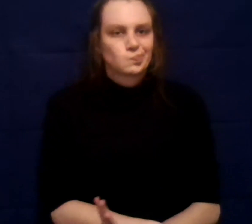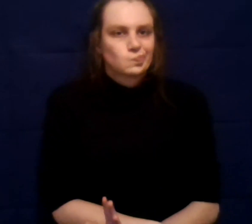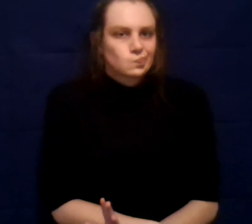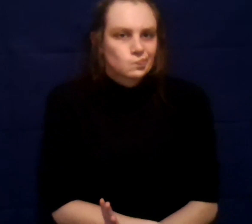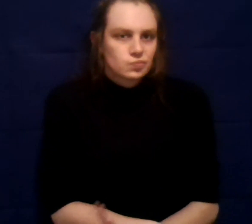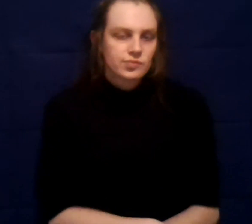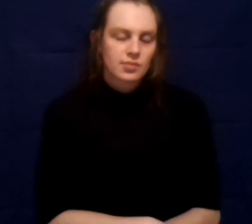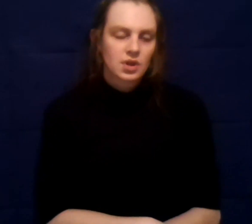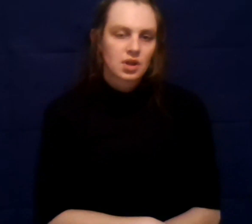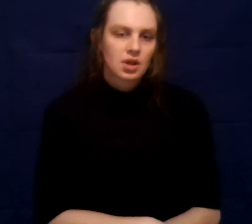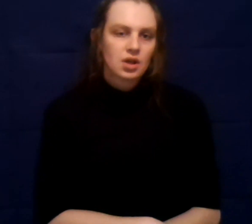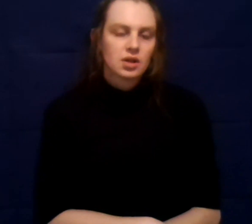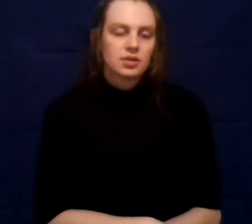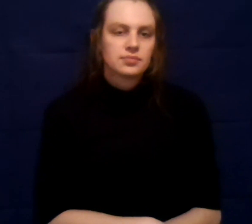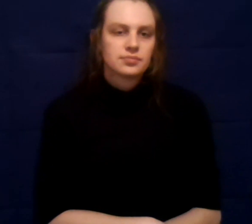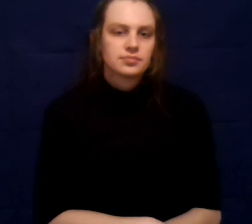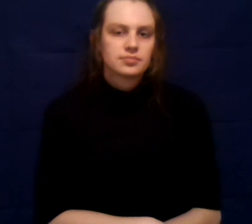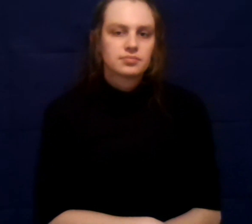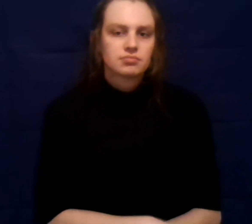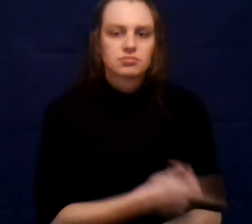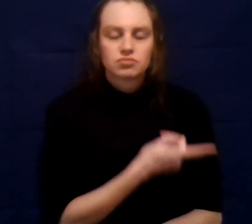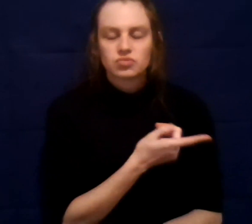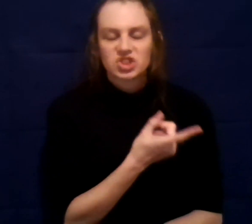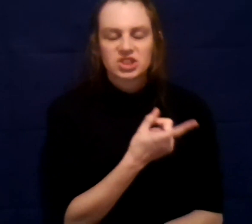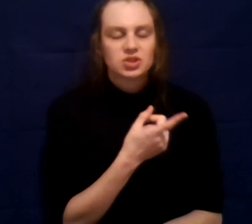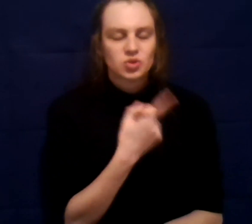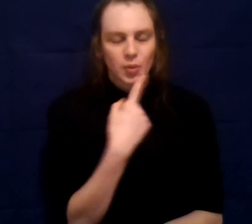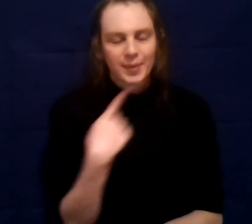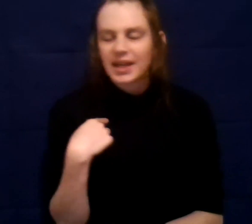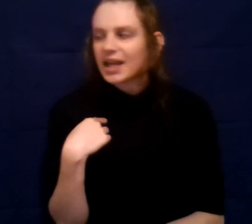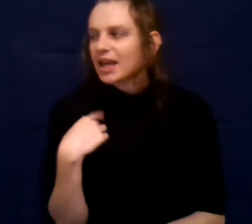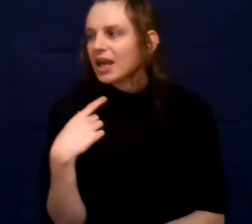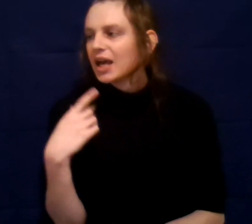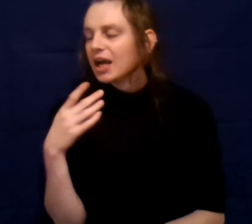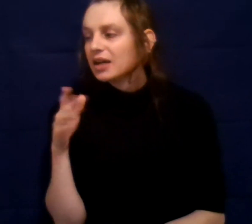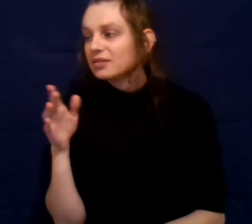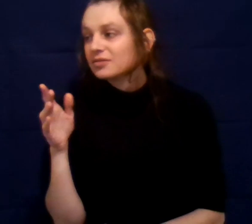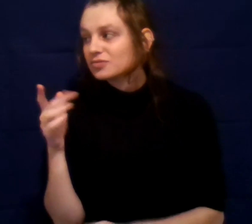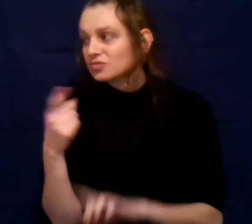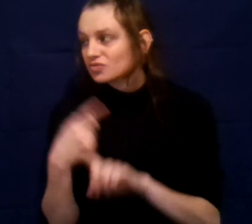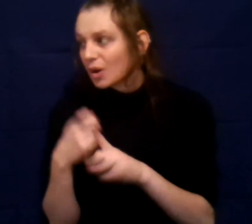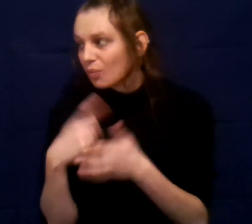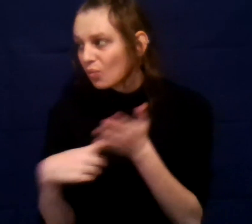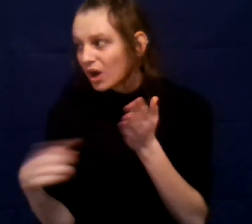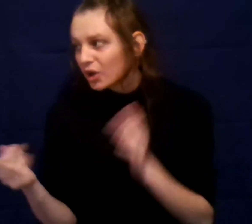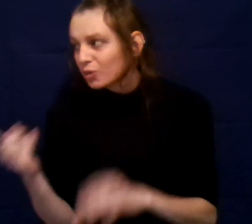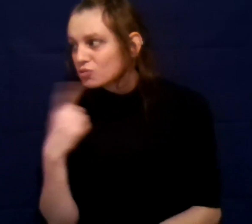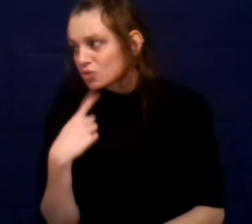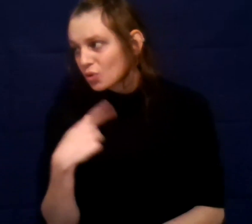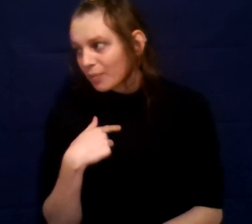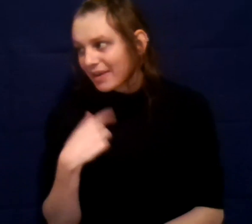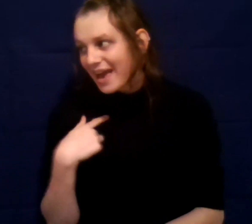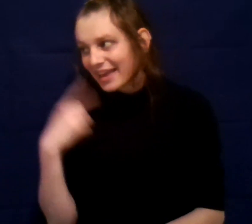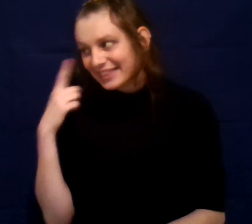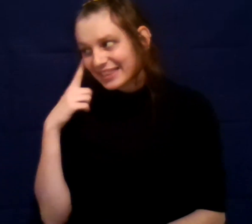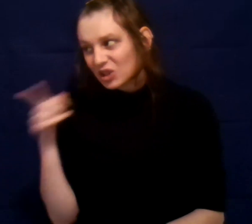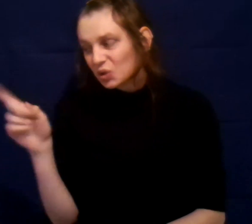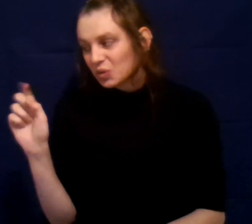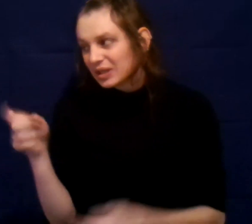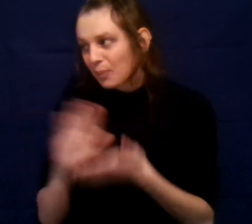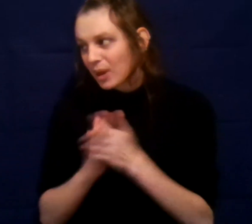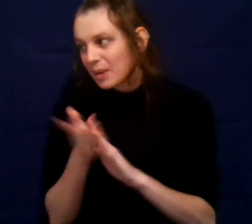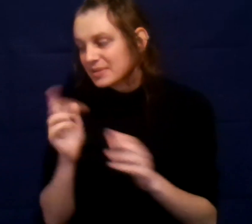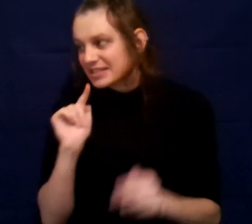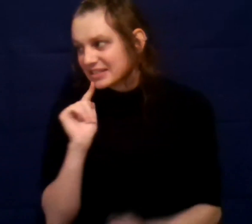And she basically said, like, from what you've told me already, she's like, I think you need to get serious about this and figure out,